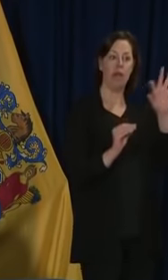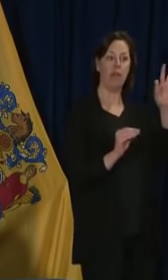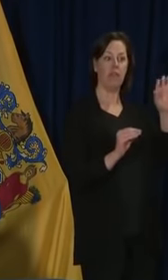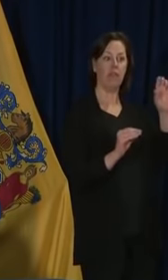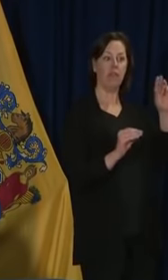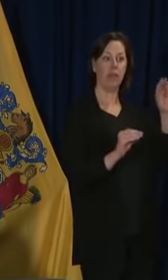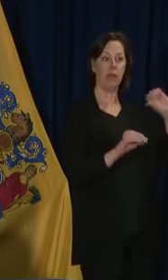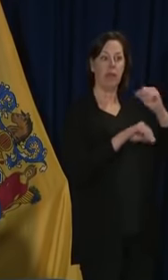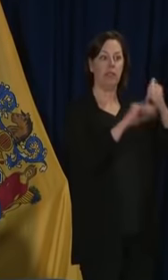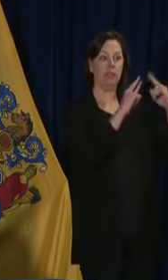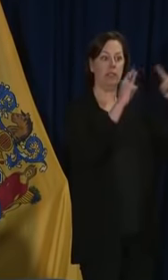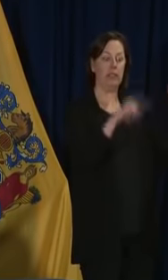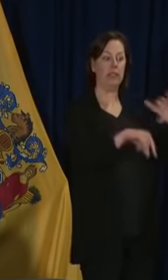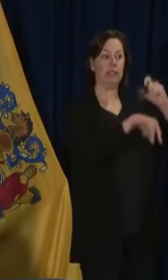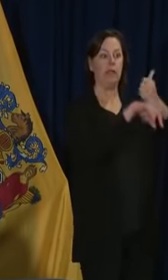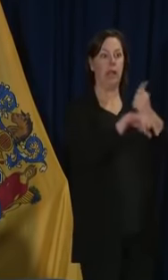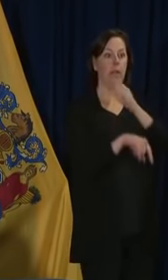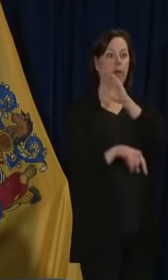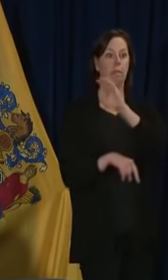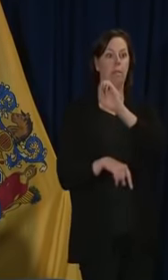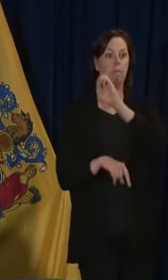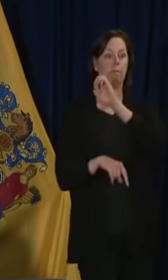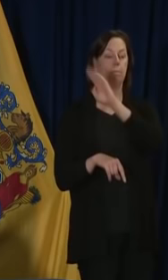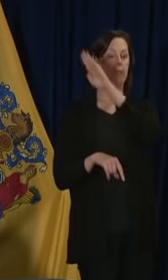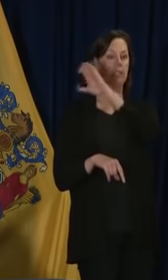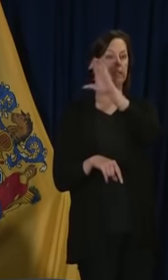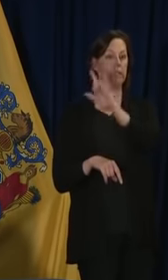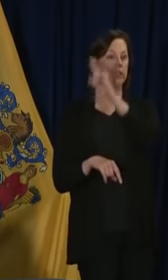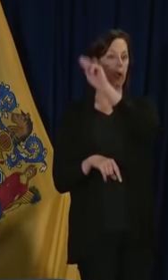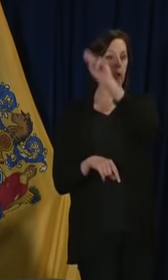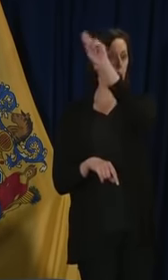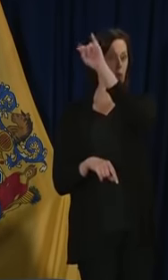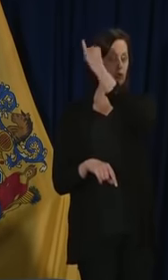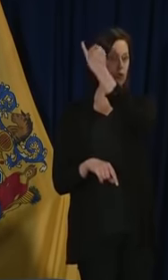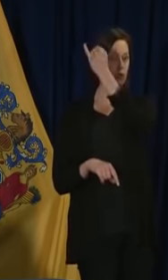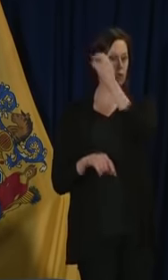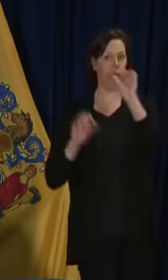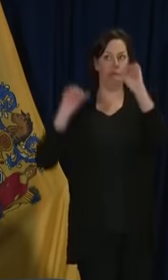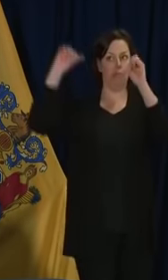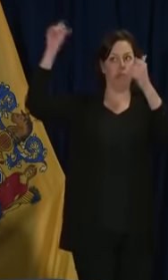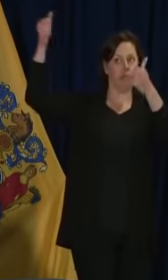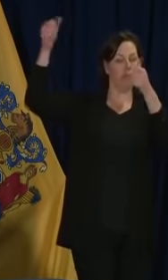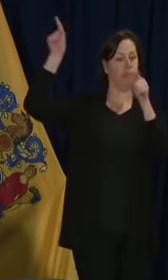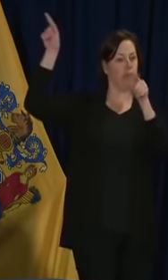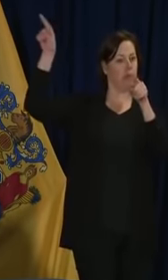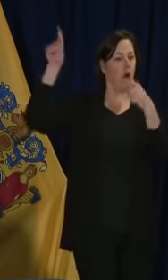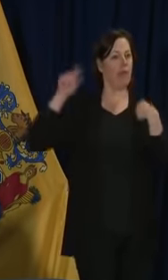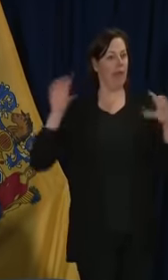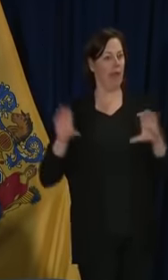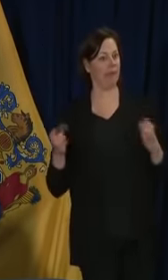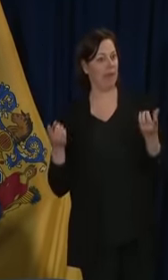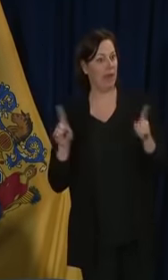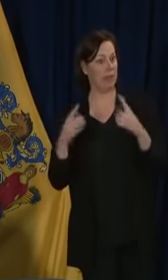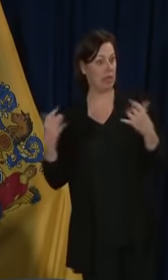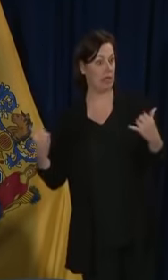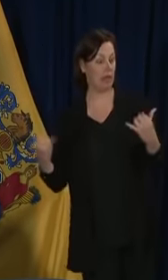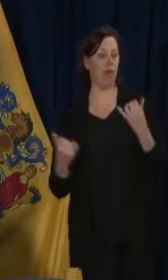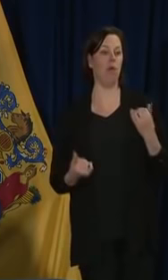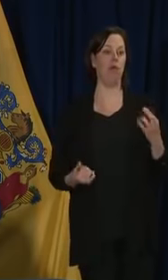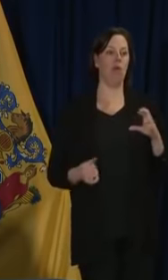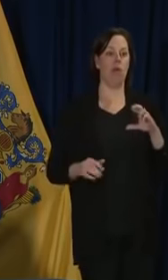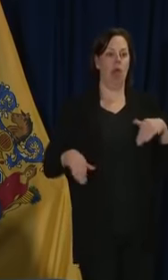at BCC and PNC, if we were to go there now, are there crews on the ground actively getting that organized and put in place? And